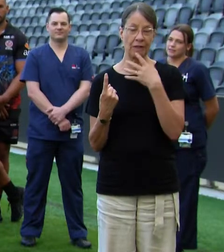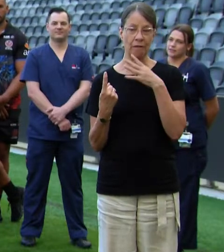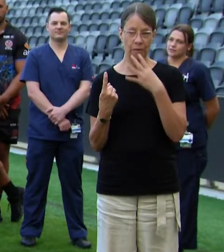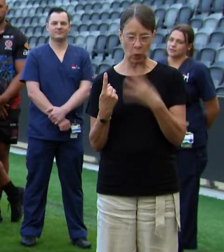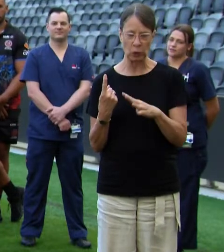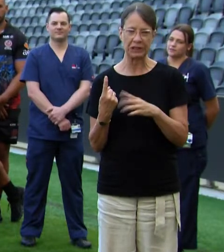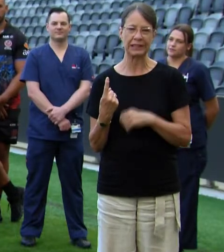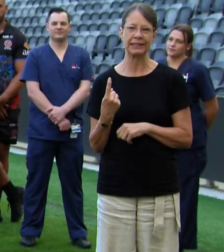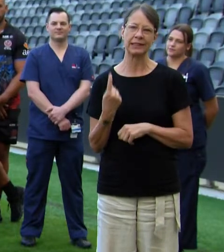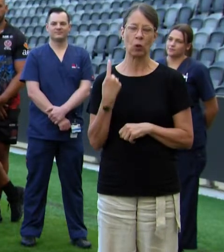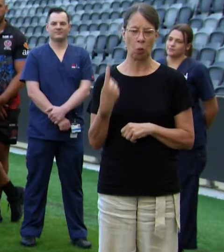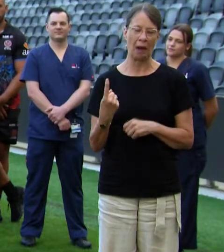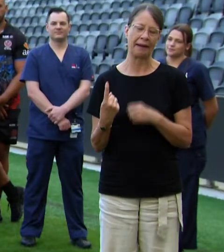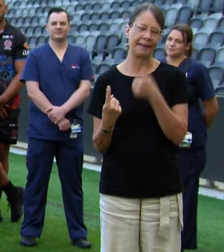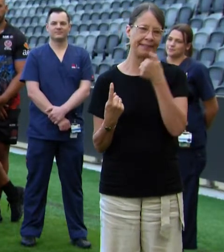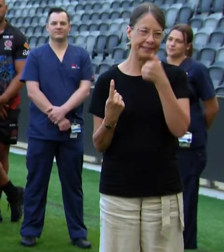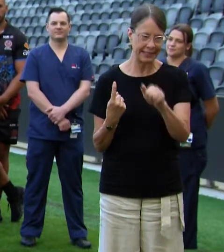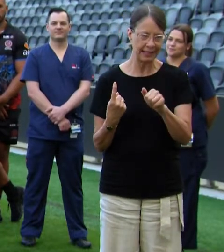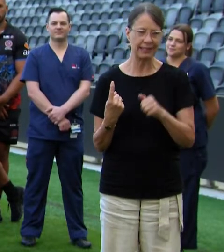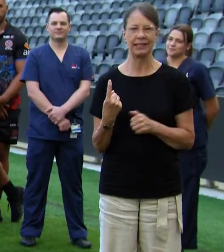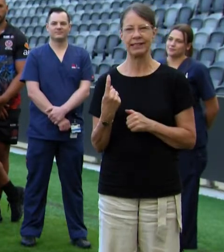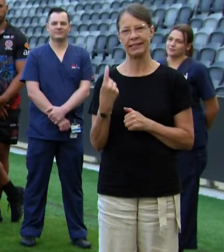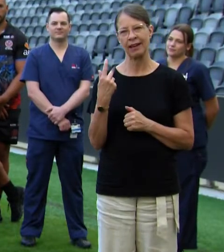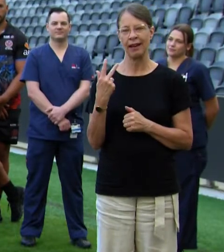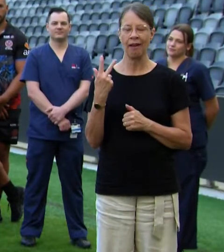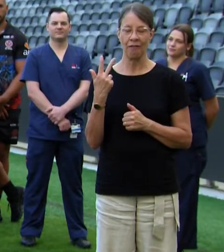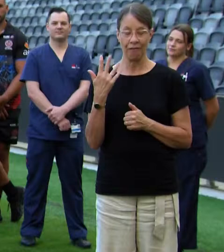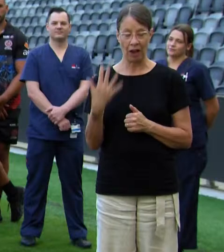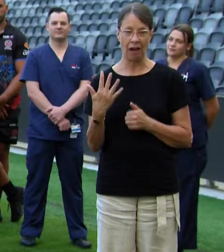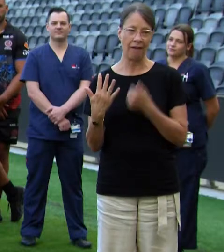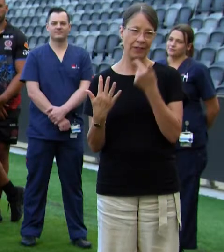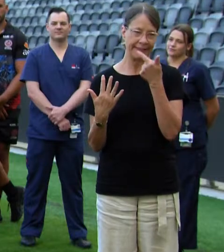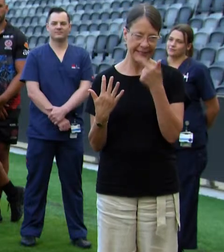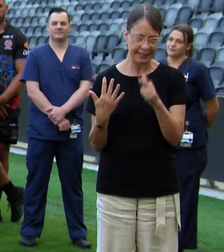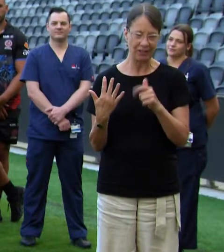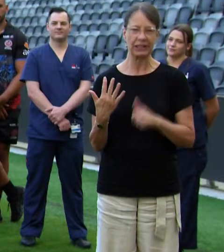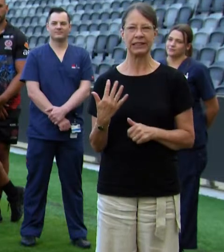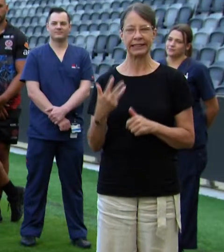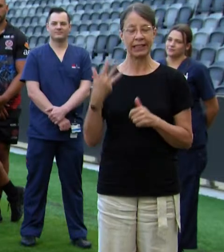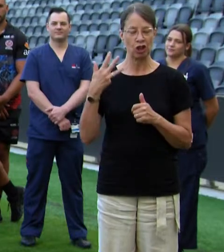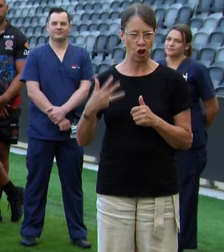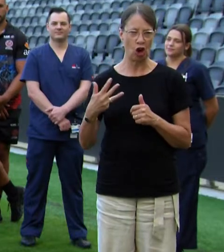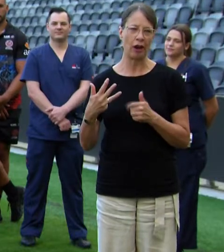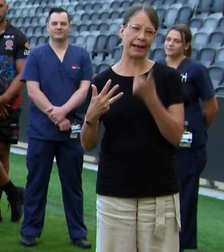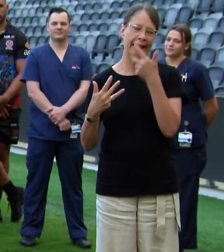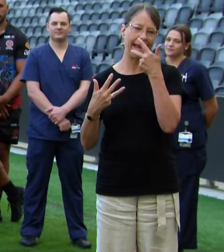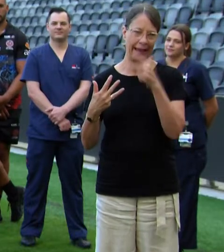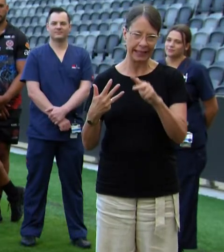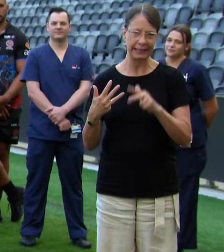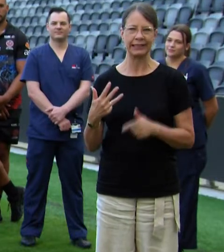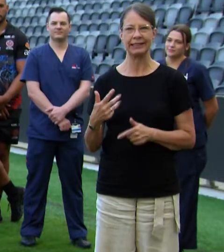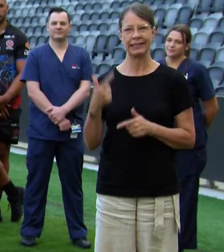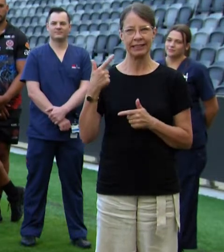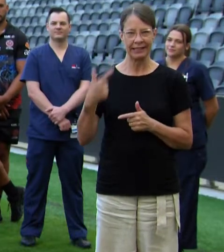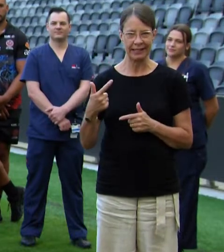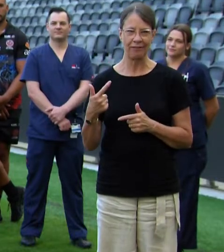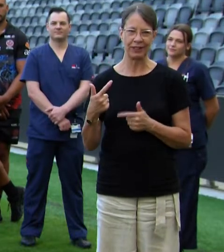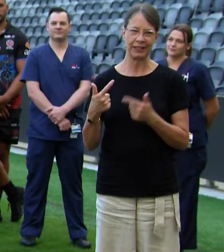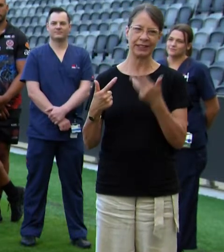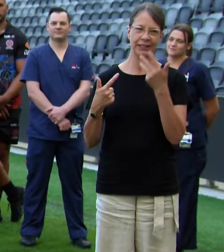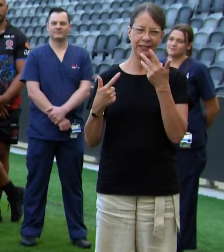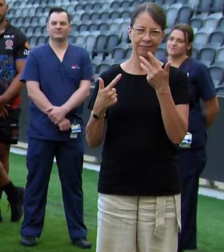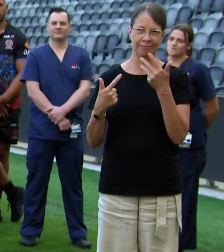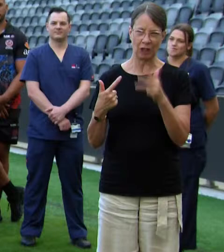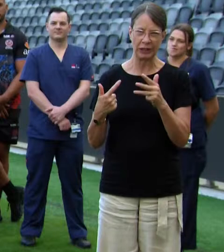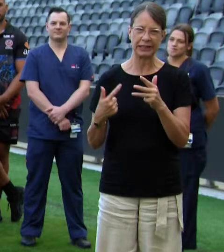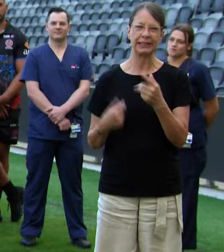person was in their 60s, 5 people were in their 70s, 9 people were in their 80s, 7 people were in their 90s, and 1 person was